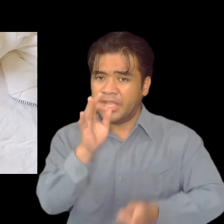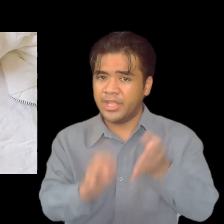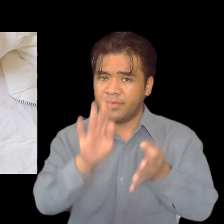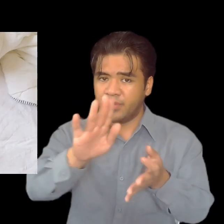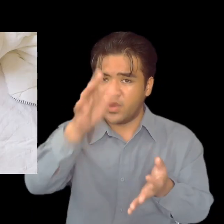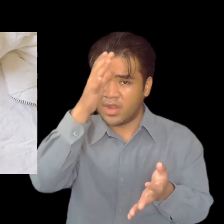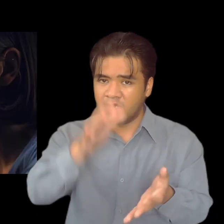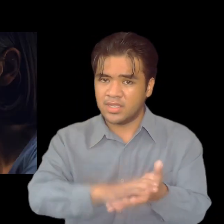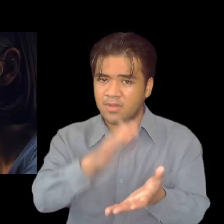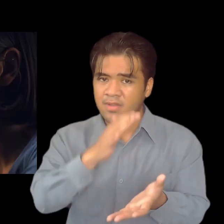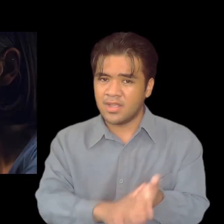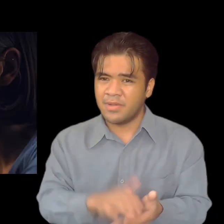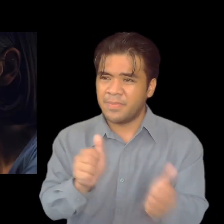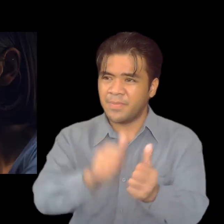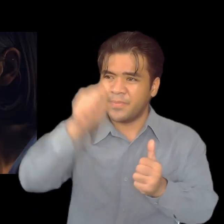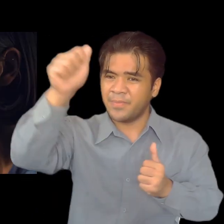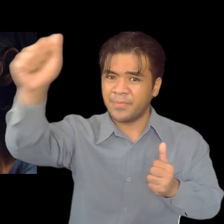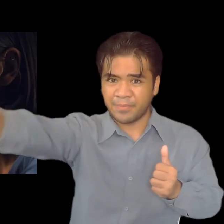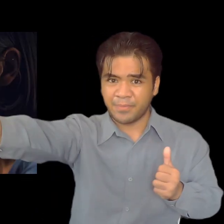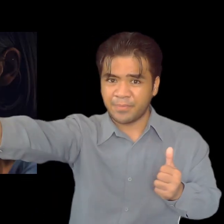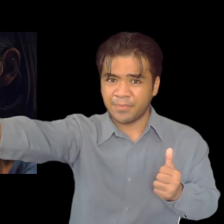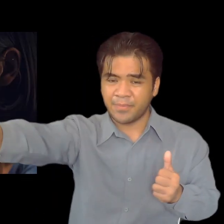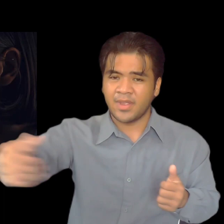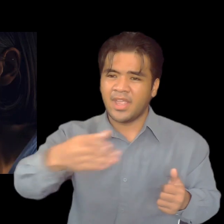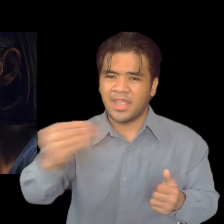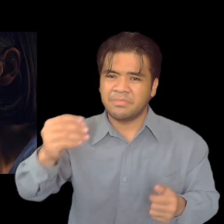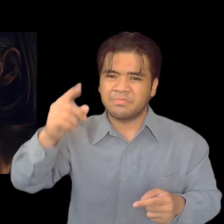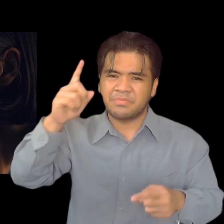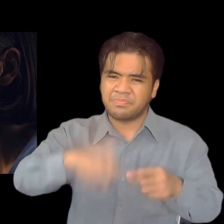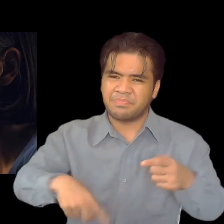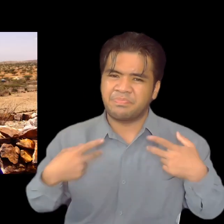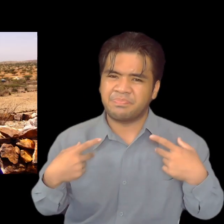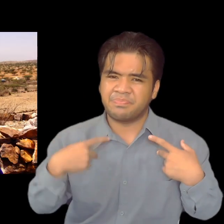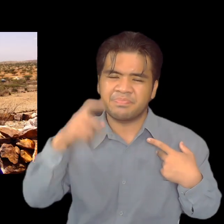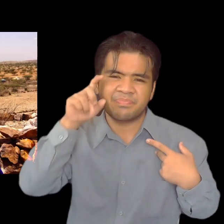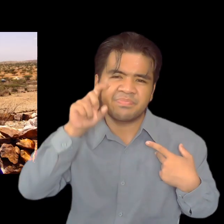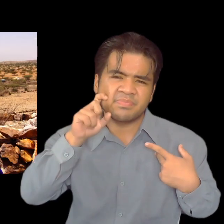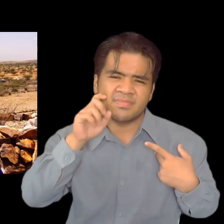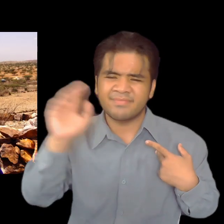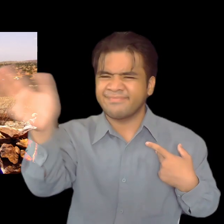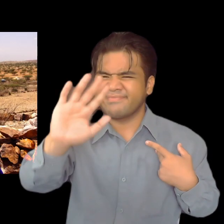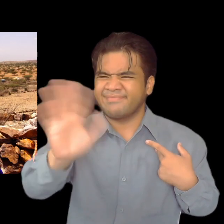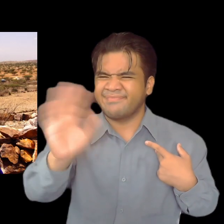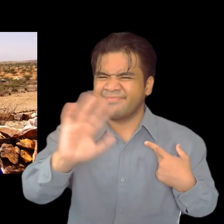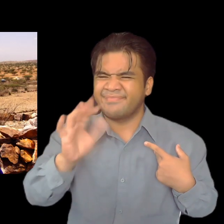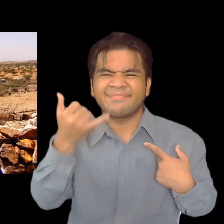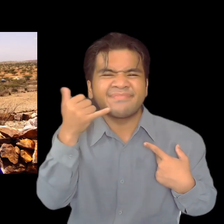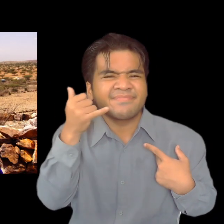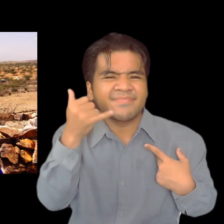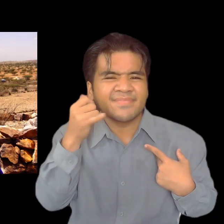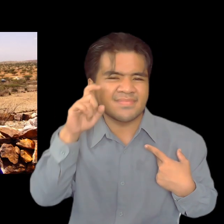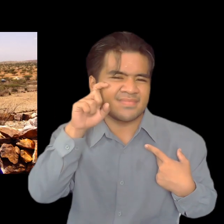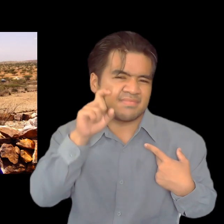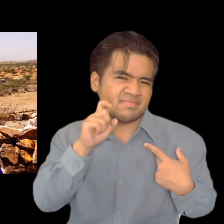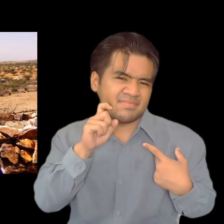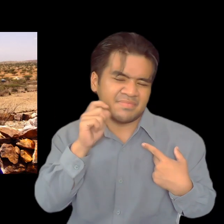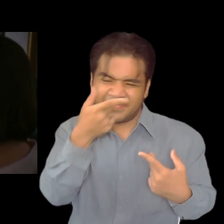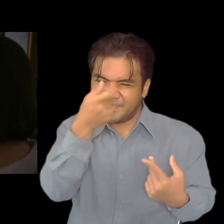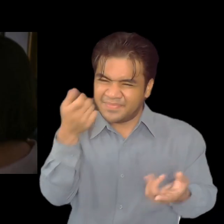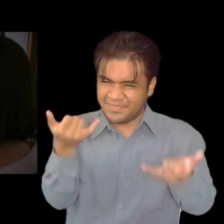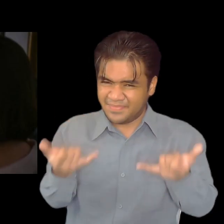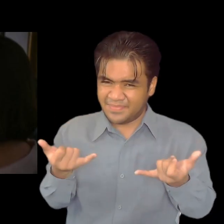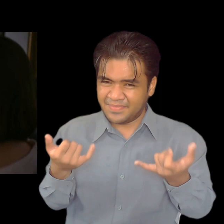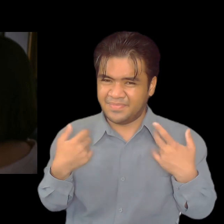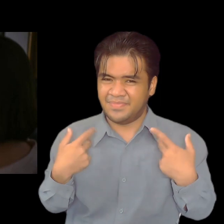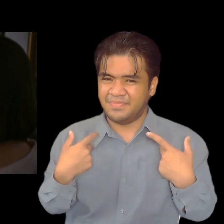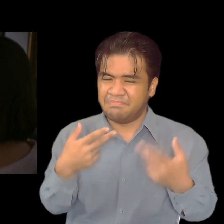all costs, because you don't want to hurt your partner's feelings. Anyway, for those who are in long-distance relationships, I'm